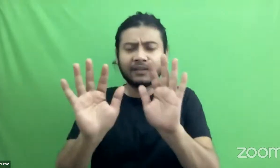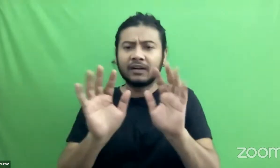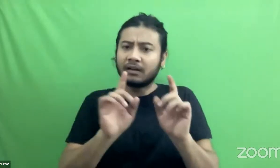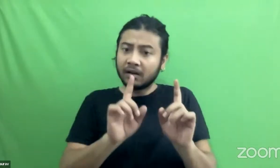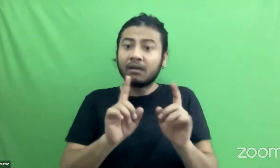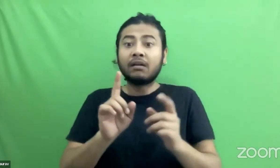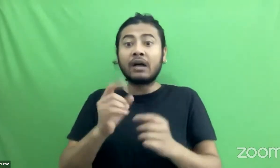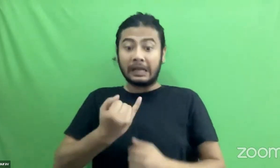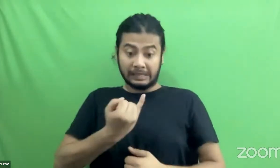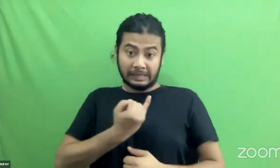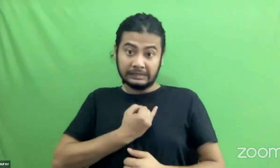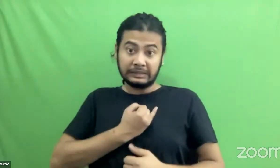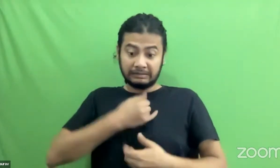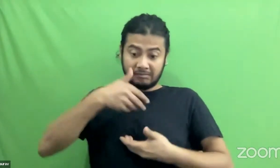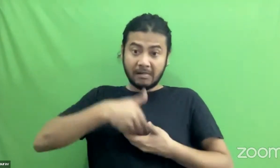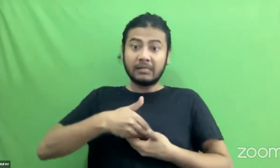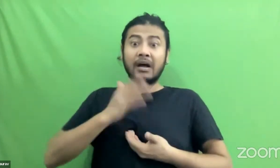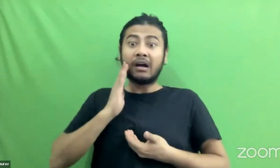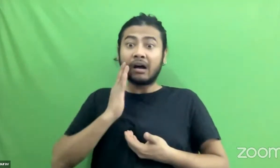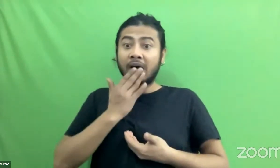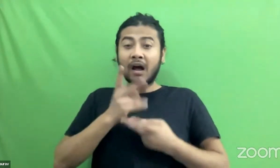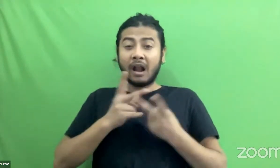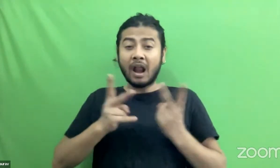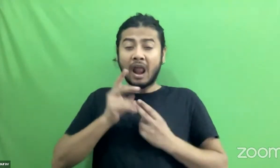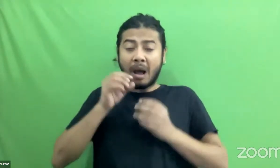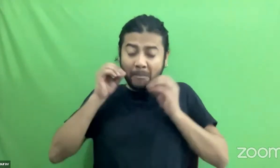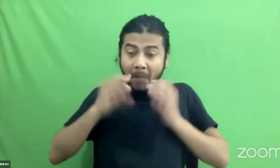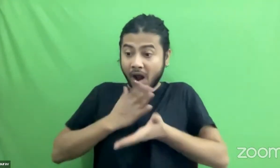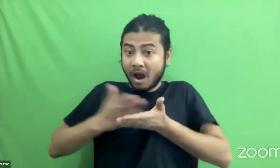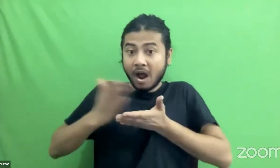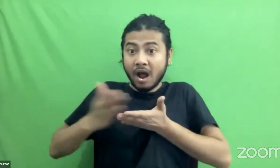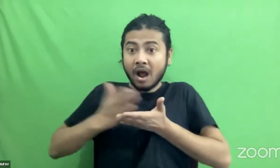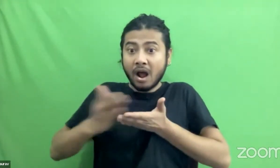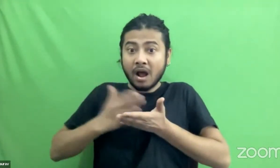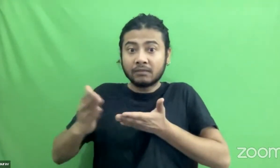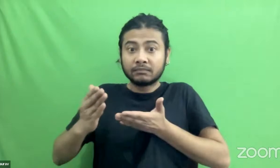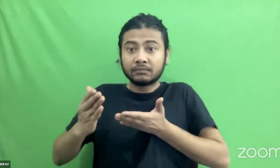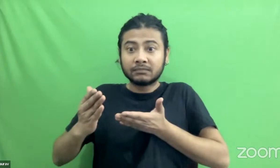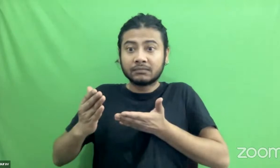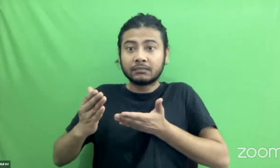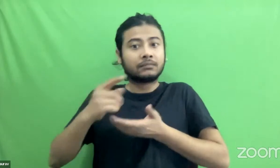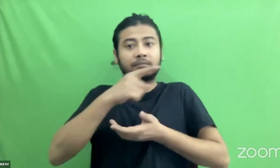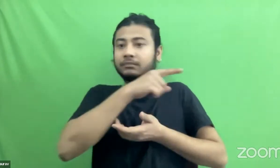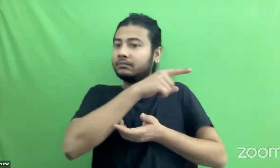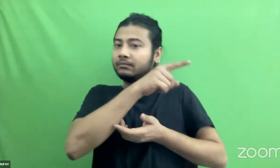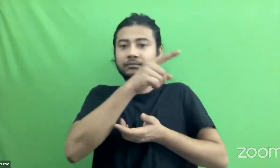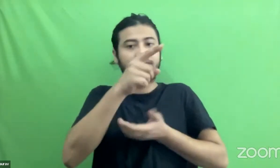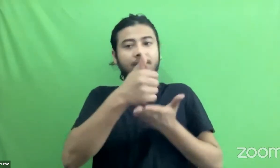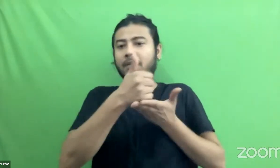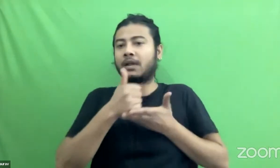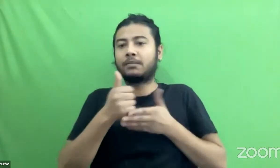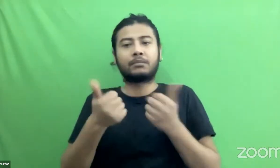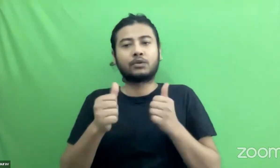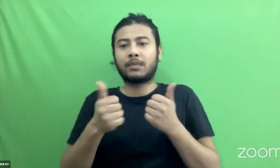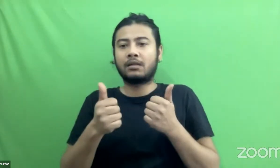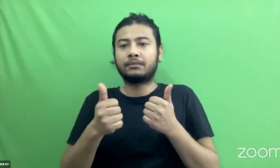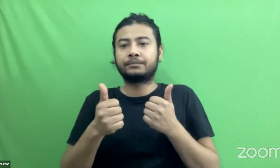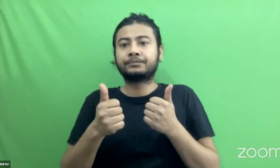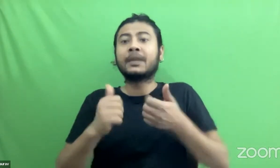health. But when we're talking about removing our past sins, then only and only